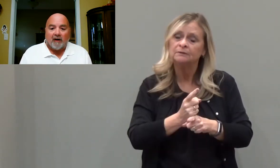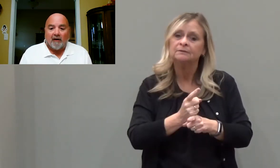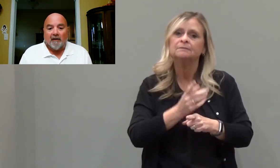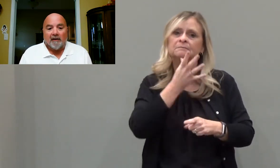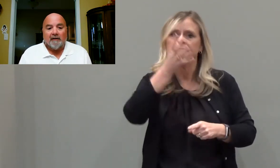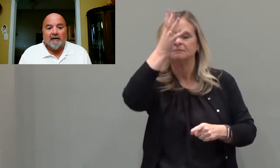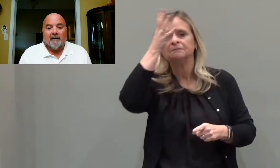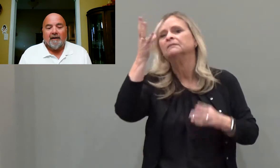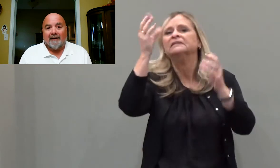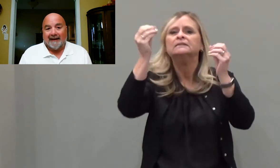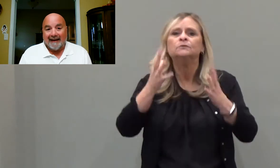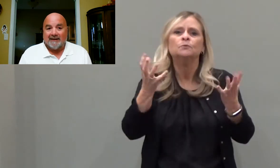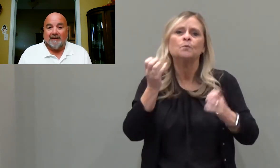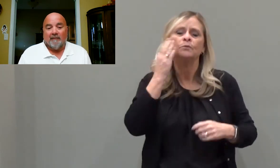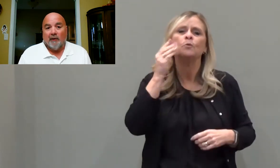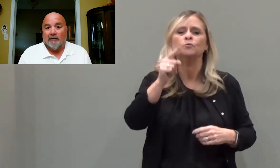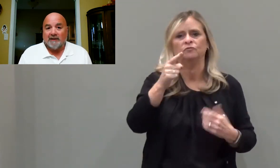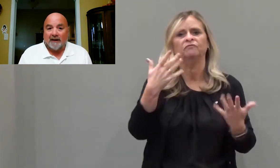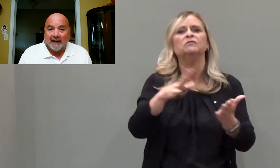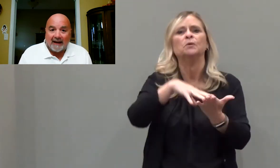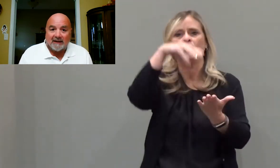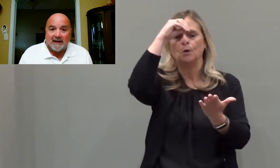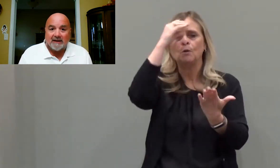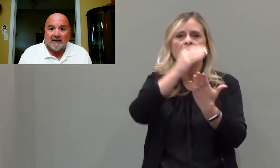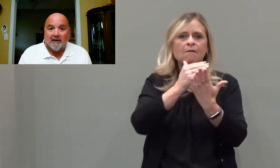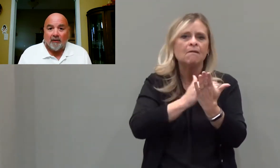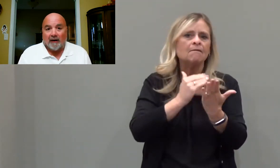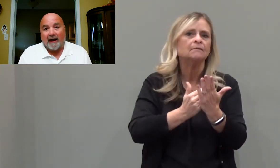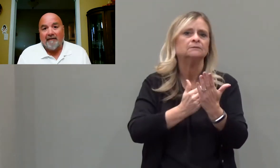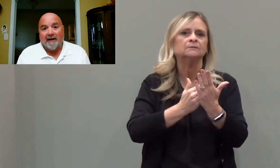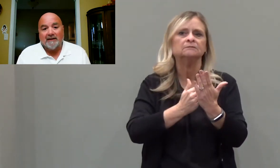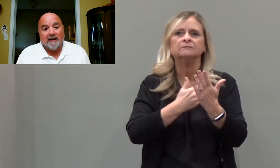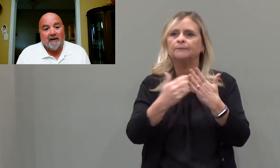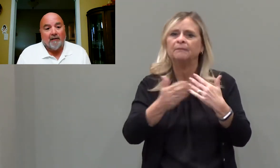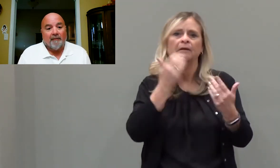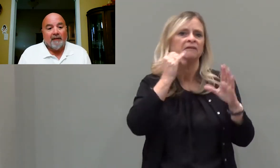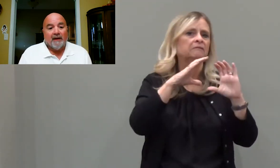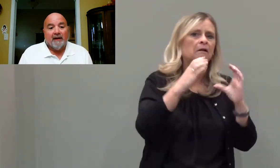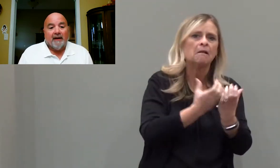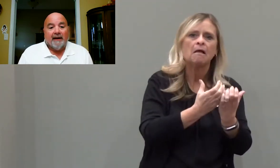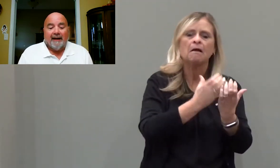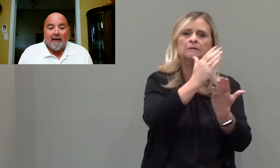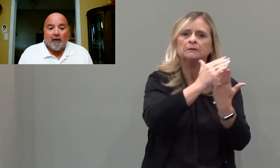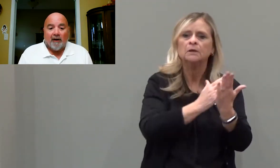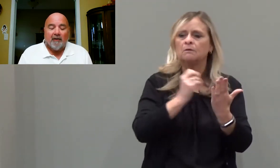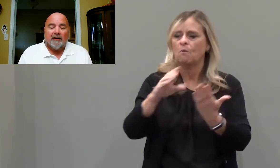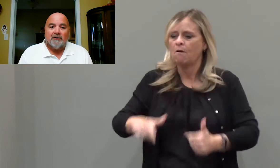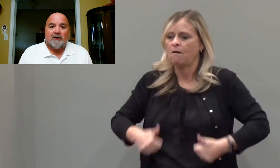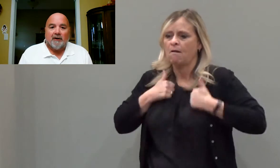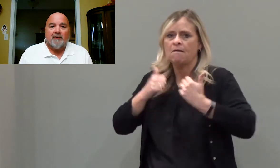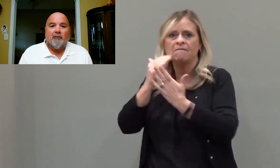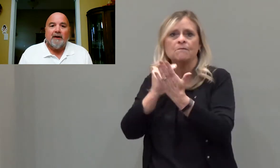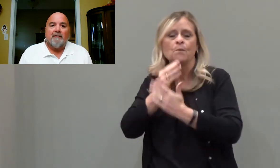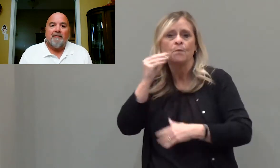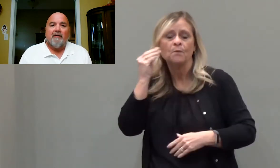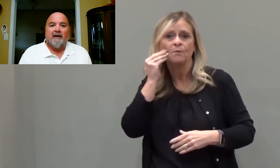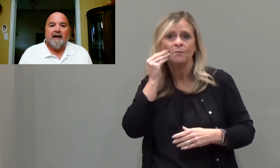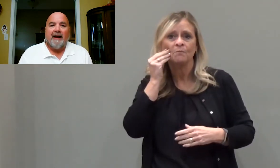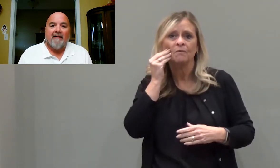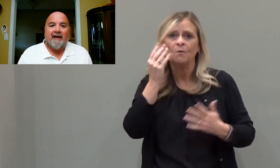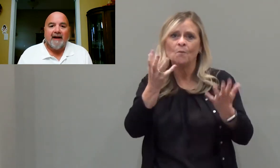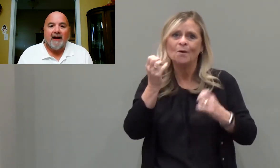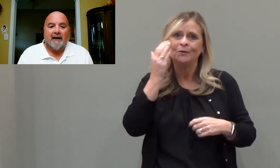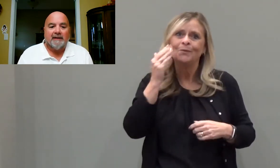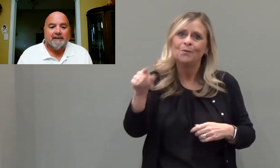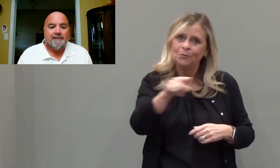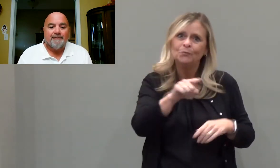have learned a lesson, whether it's a class lesson or a life lesson at home. And they want to know that you're going to do well if you ever need to